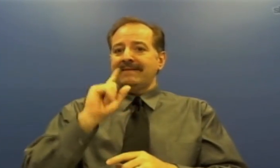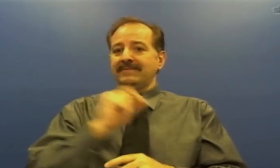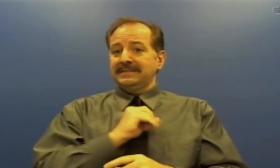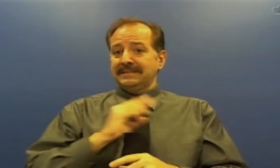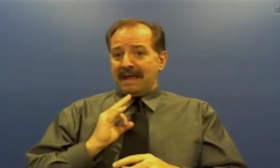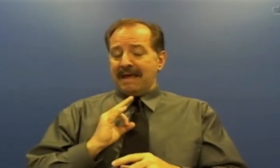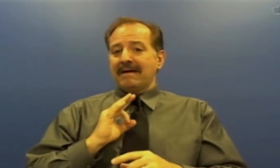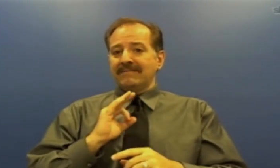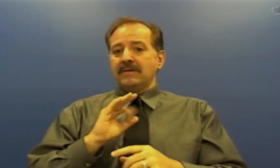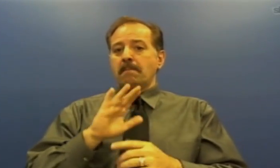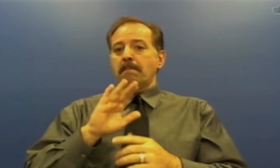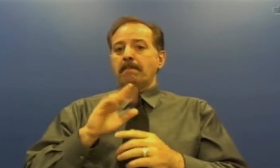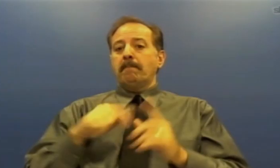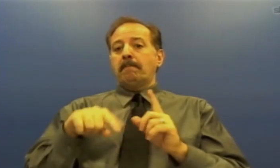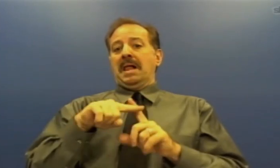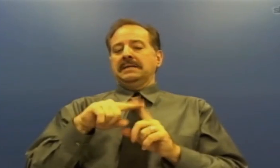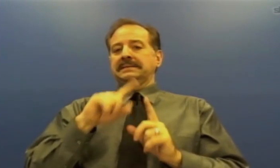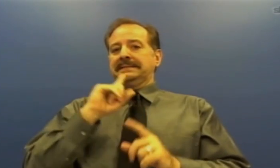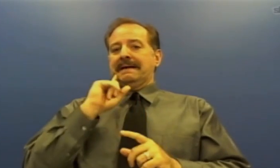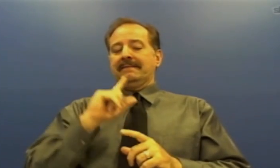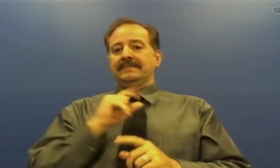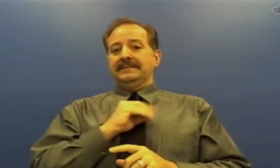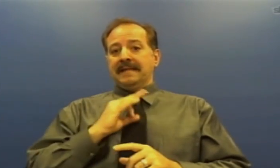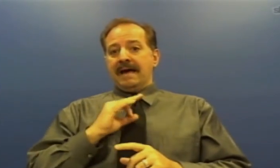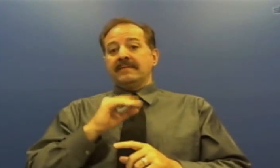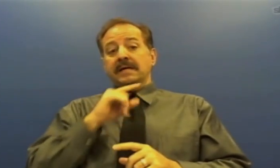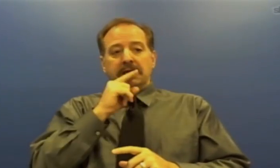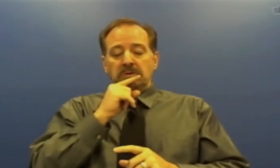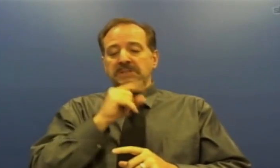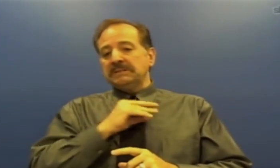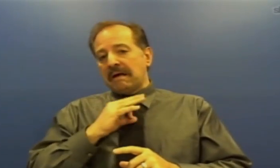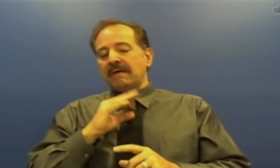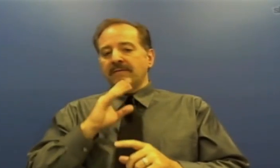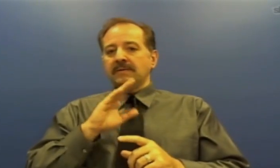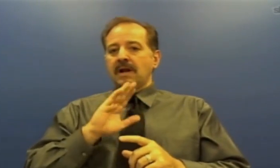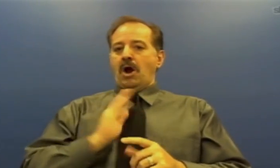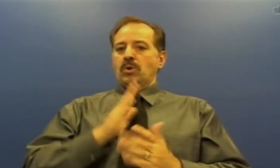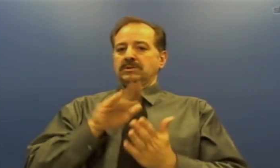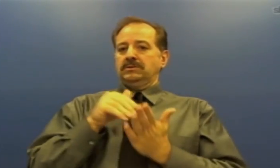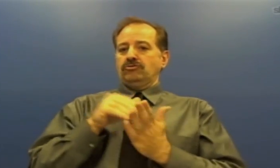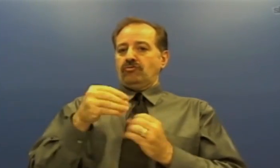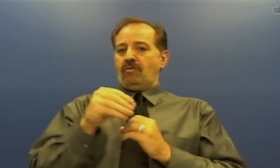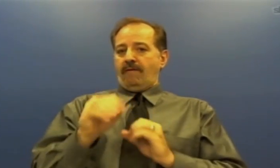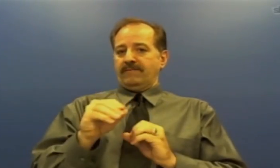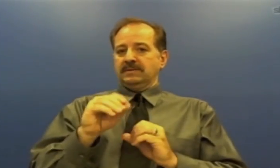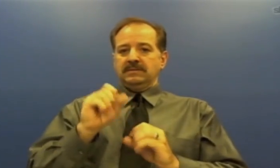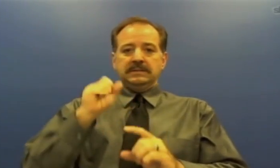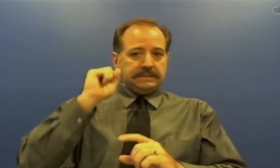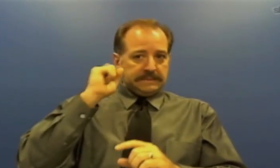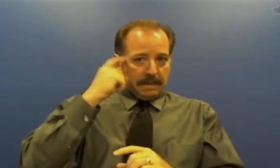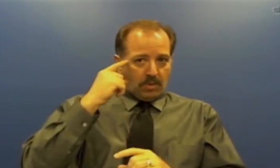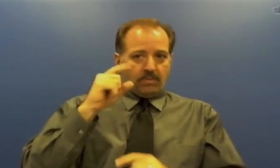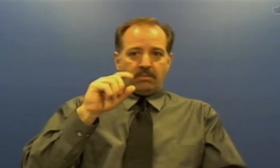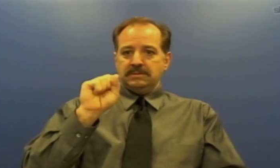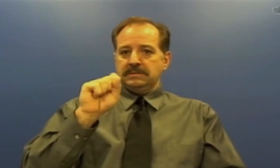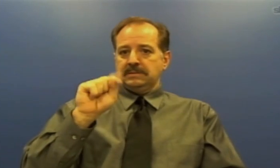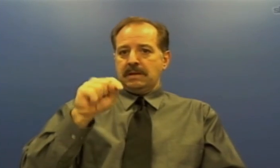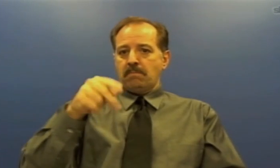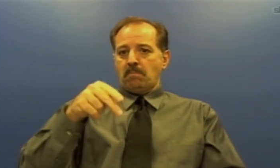the Polycom system, and then deaf staff members could be a part of our staff meetings. So both hearing and deaf individuals could